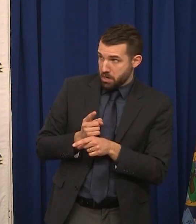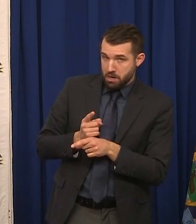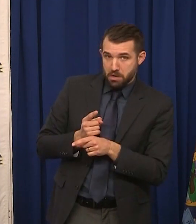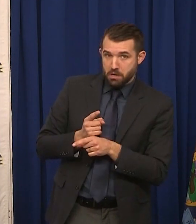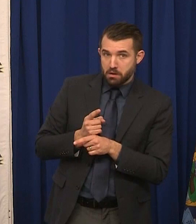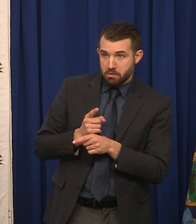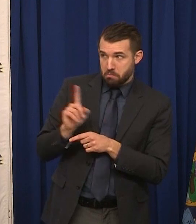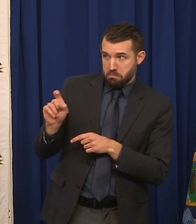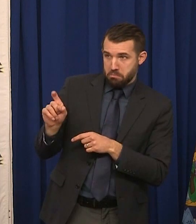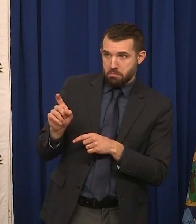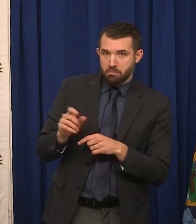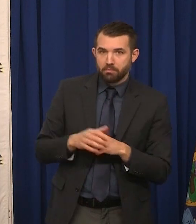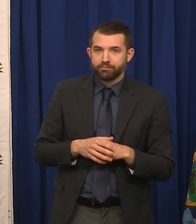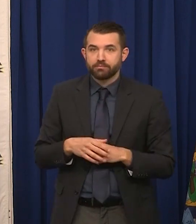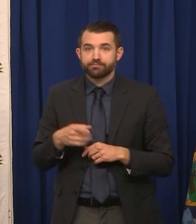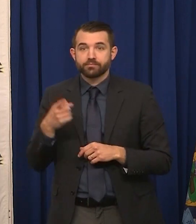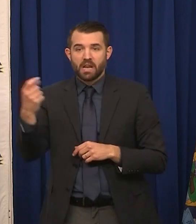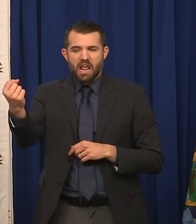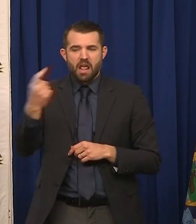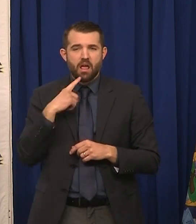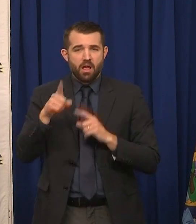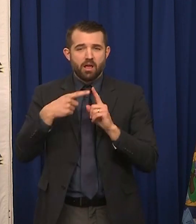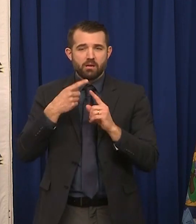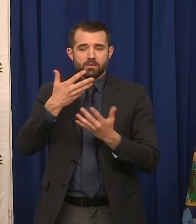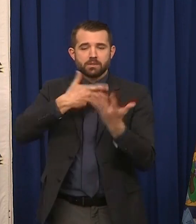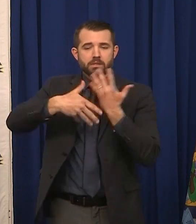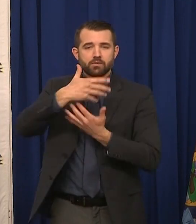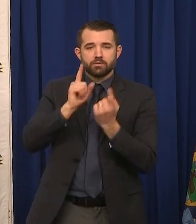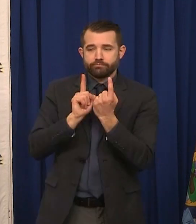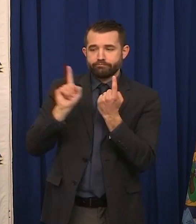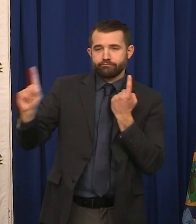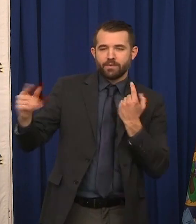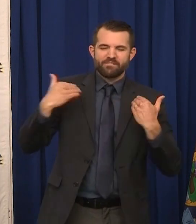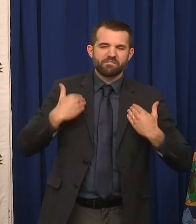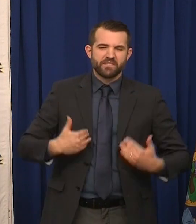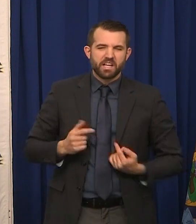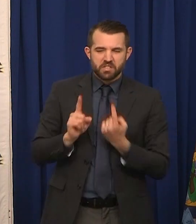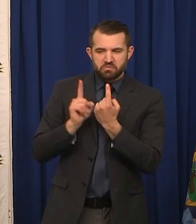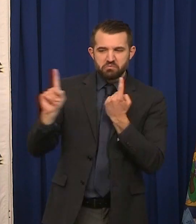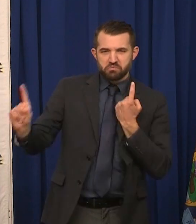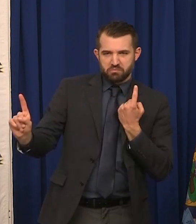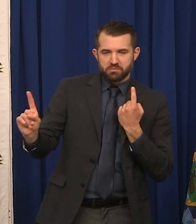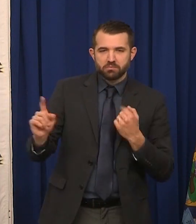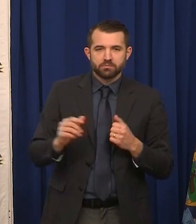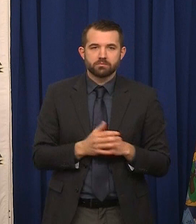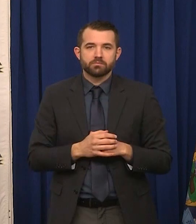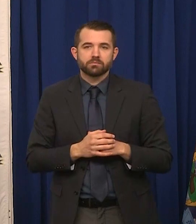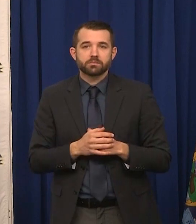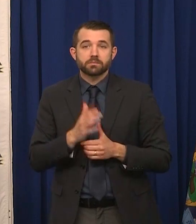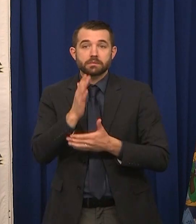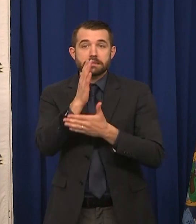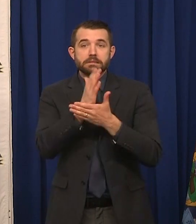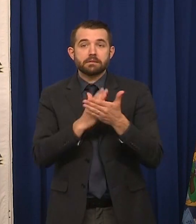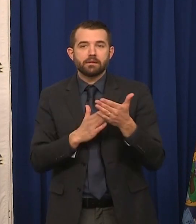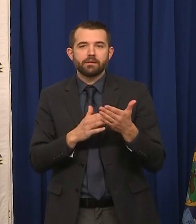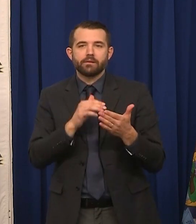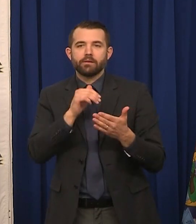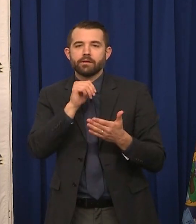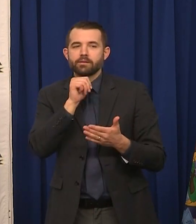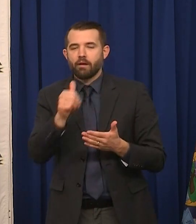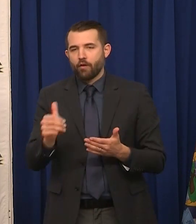is around social distancing. And Brad, there are some informal,